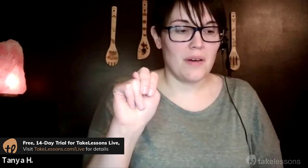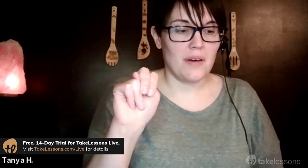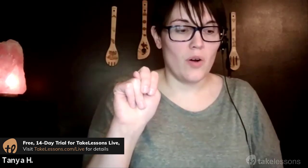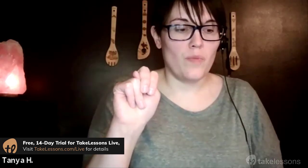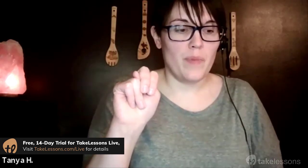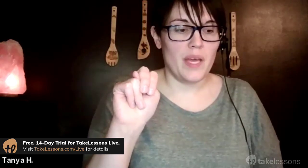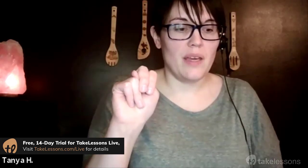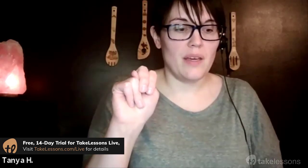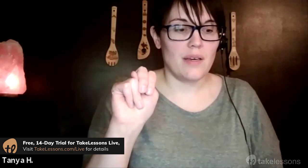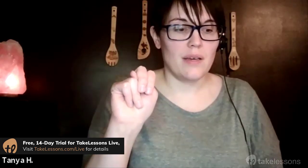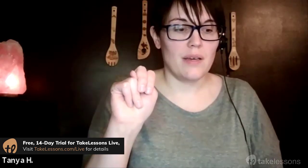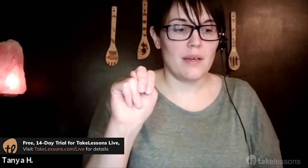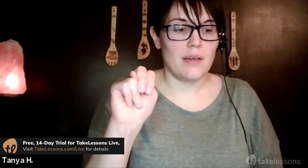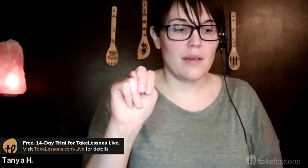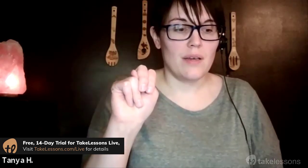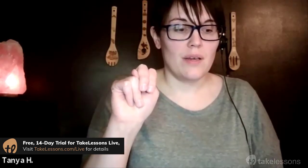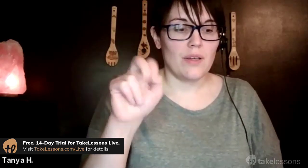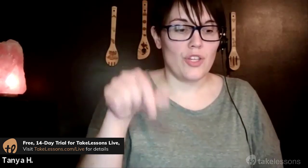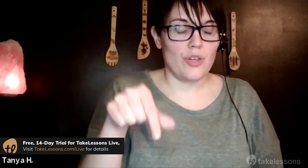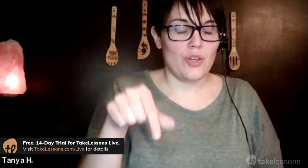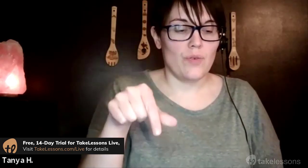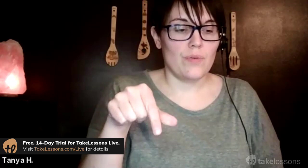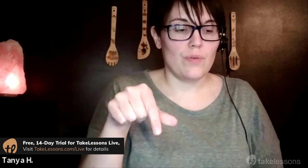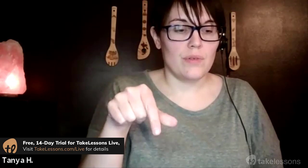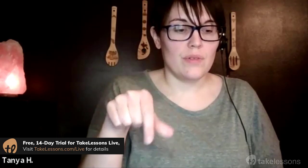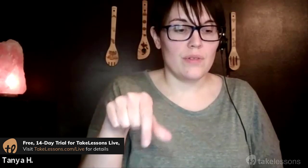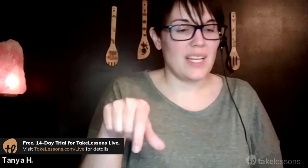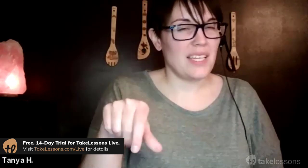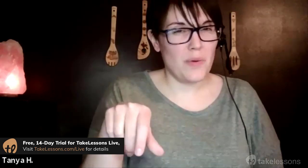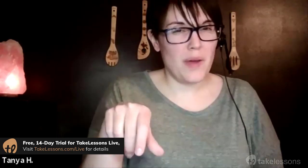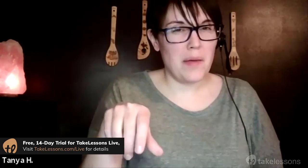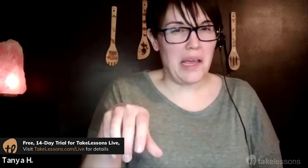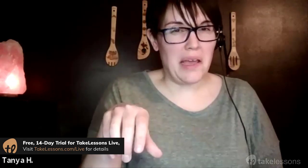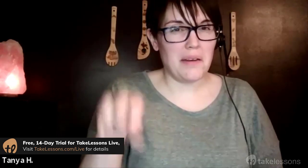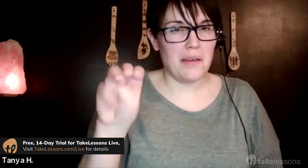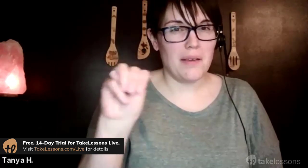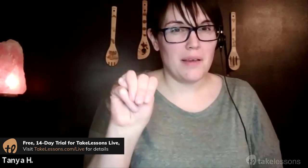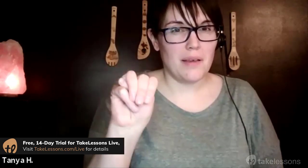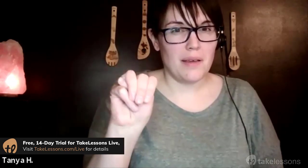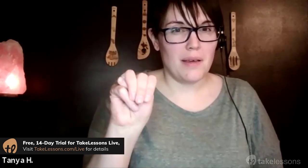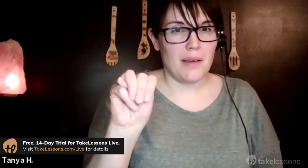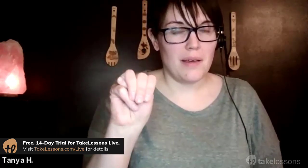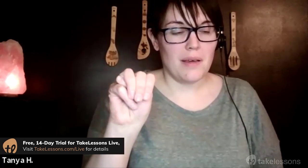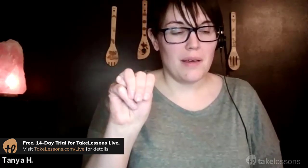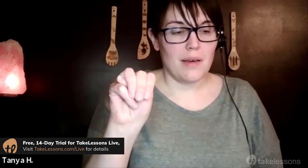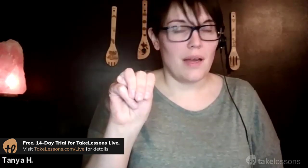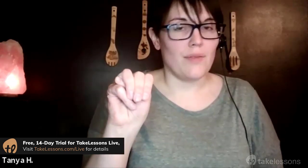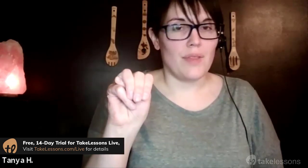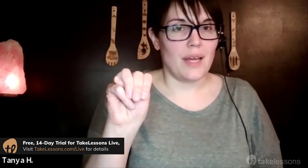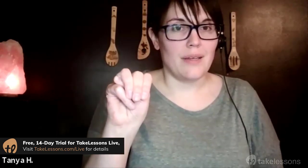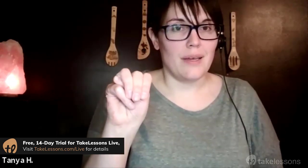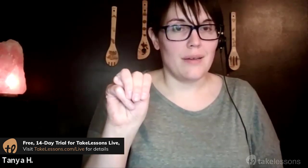O, P, Q. Did I do M and N? I don't think I did.